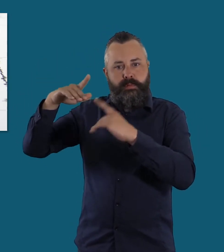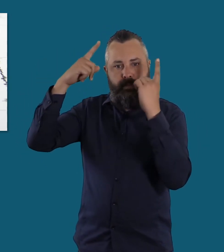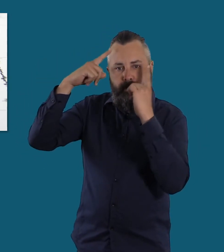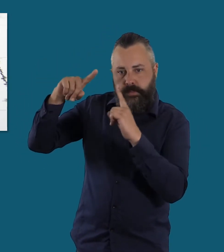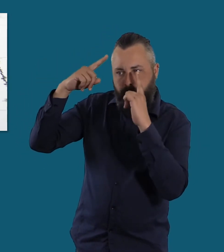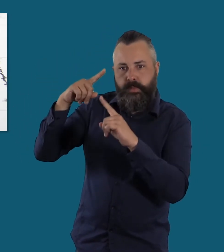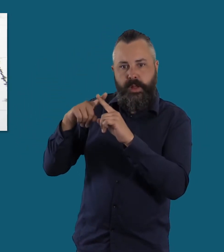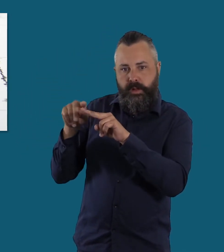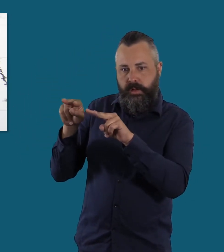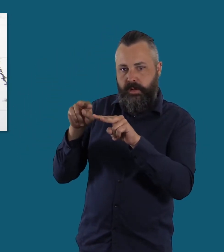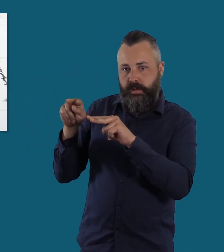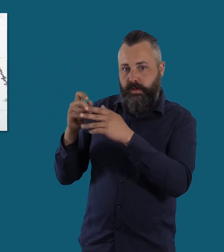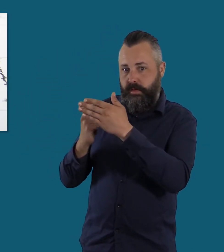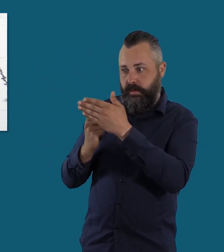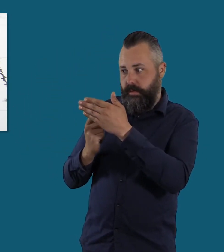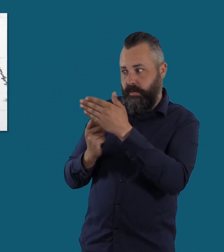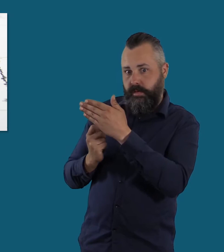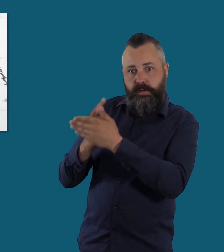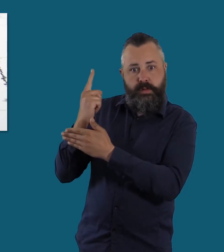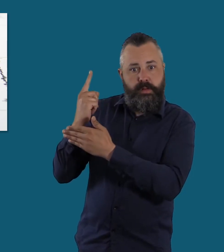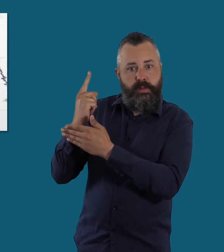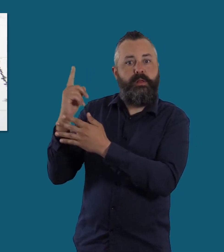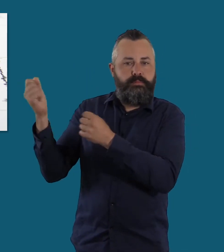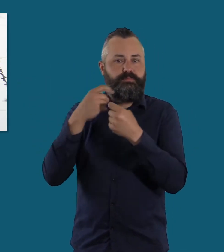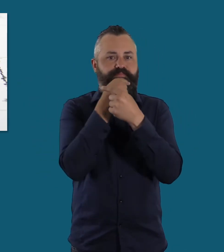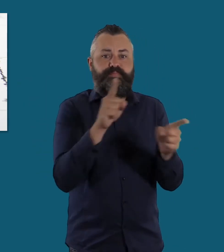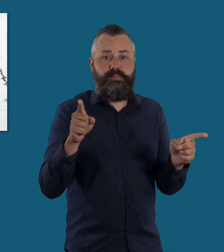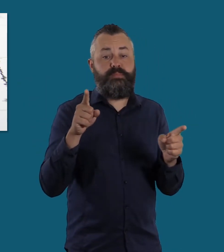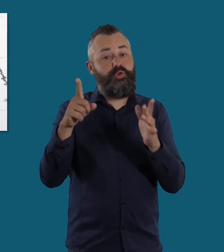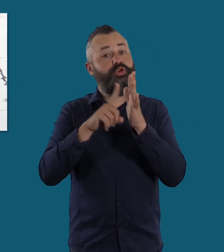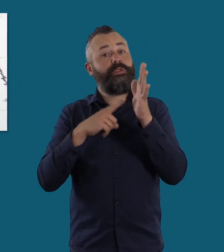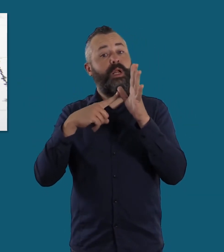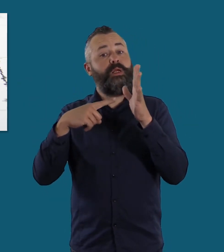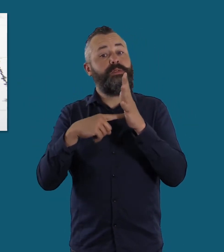provides a 24-hour tsunami monitoring and analysis capacity for Australia.